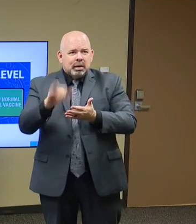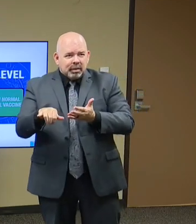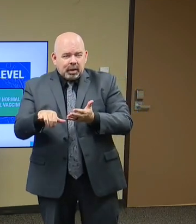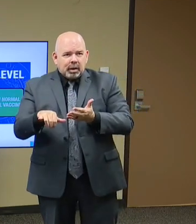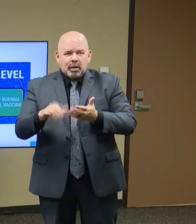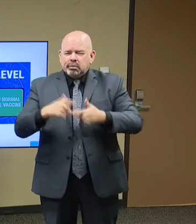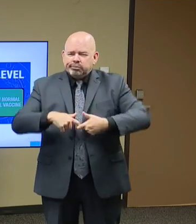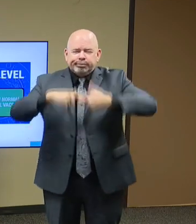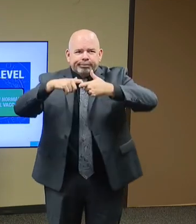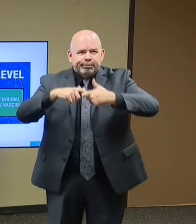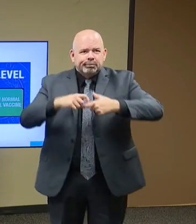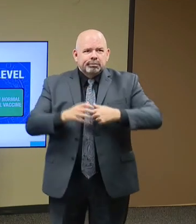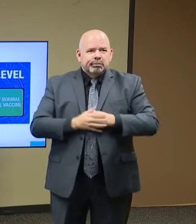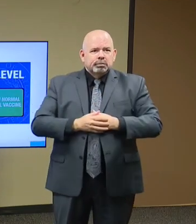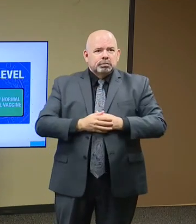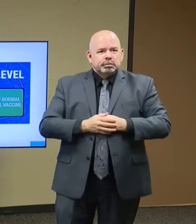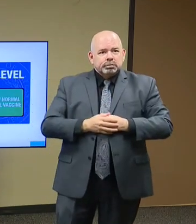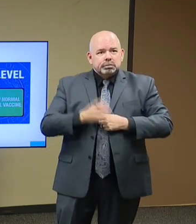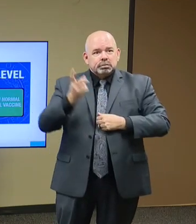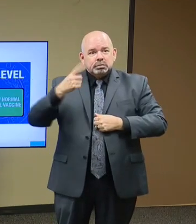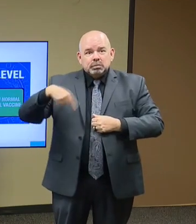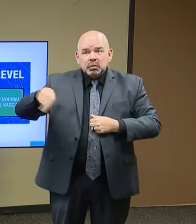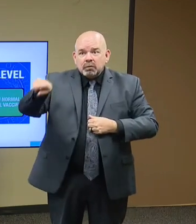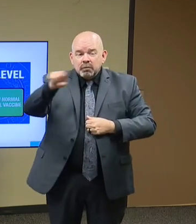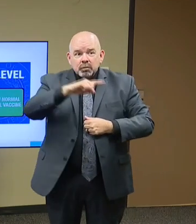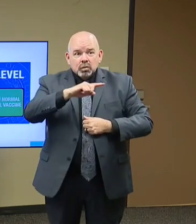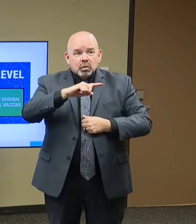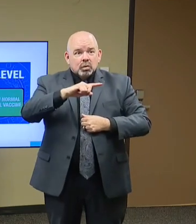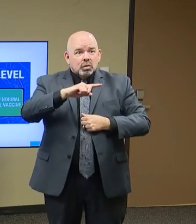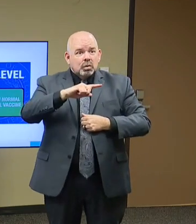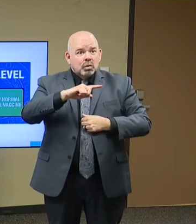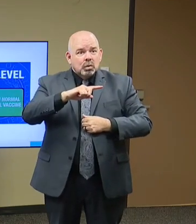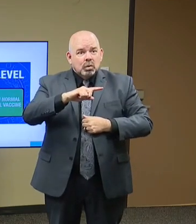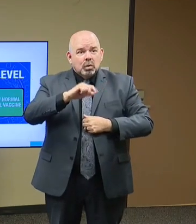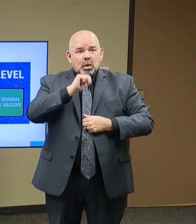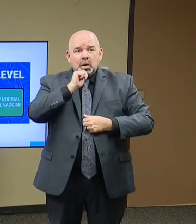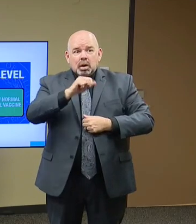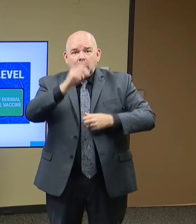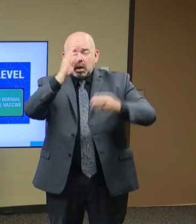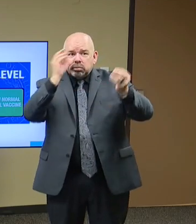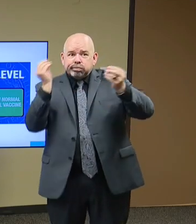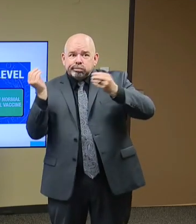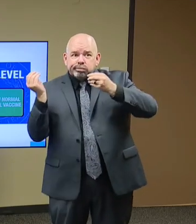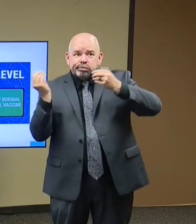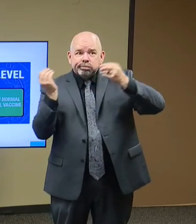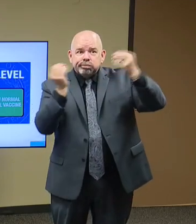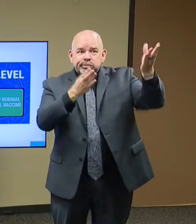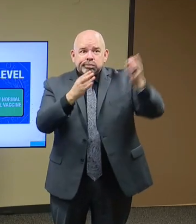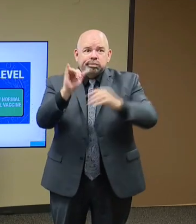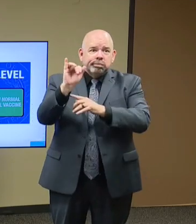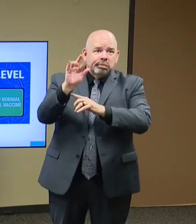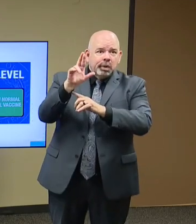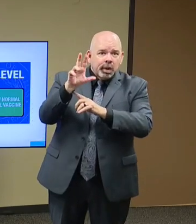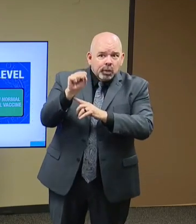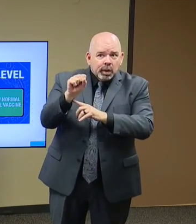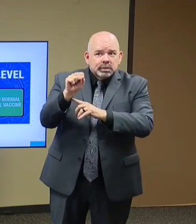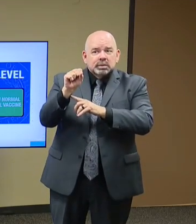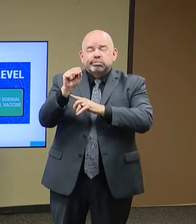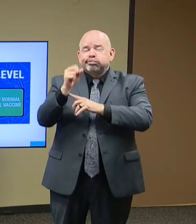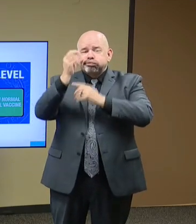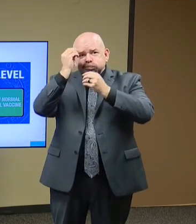you didn't report any income because you didn't make enough to file income tax or whatever, but you got a